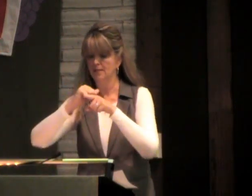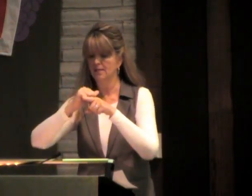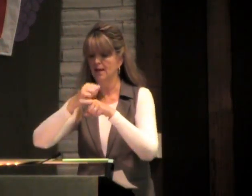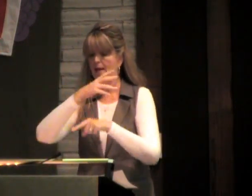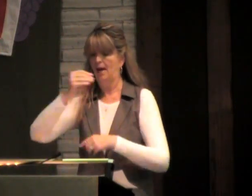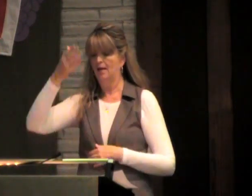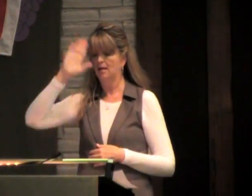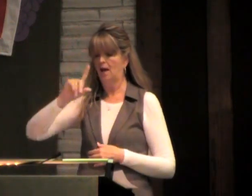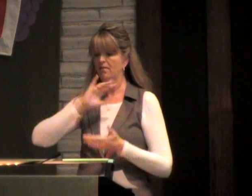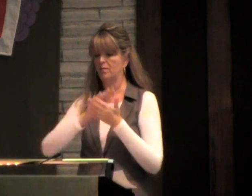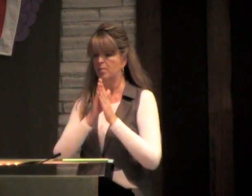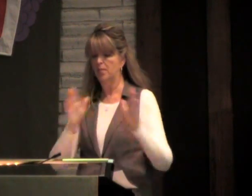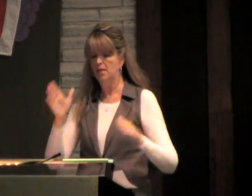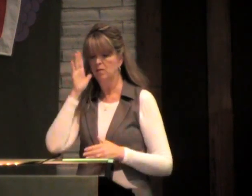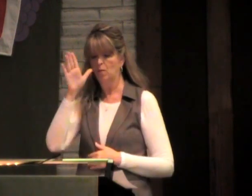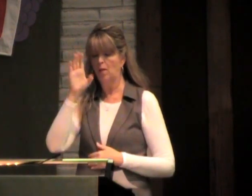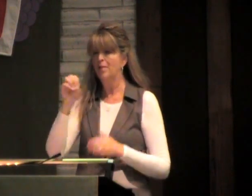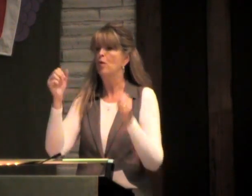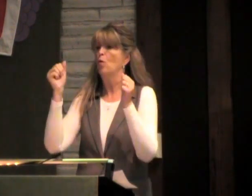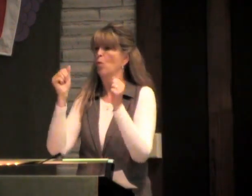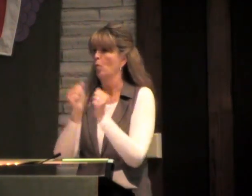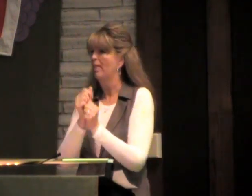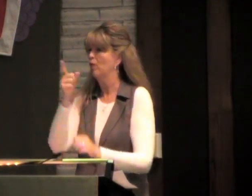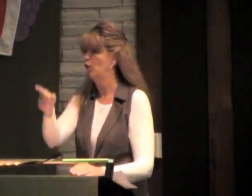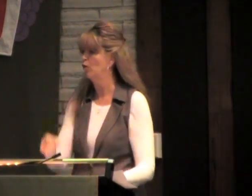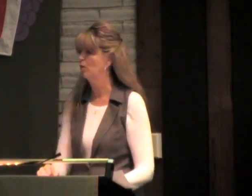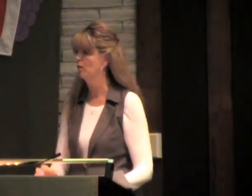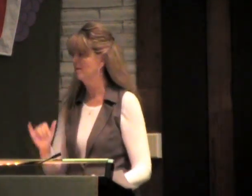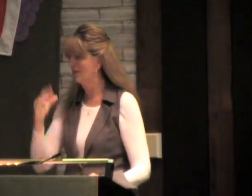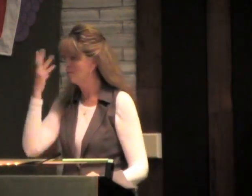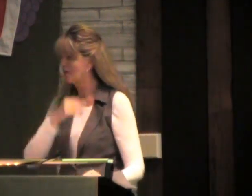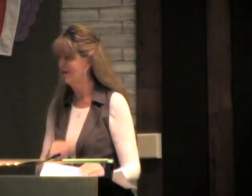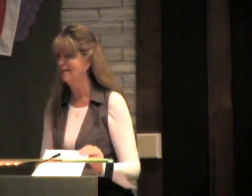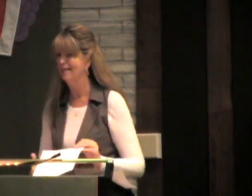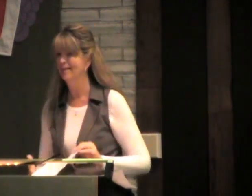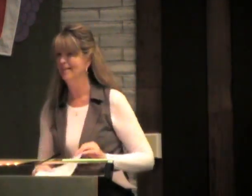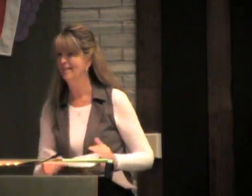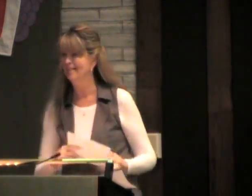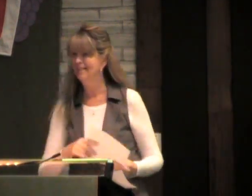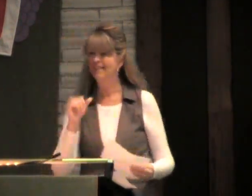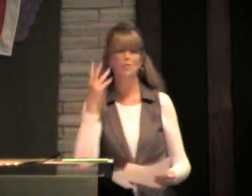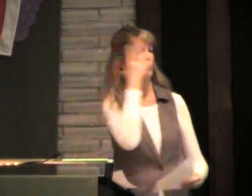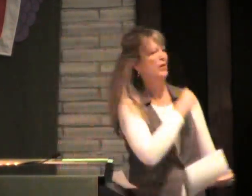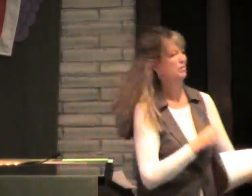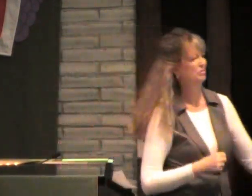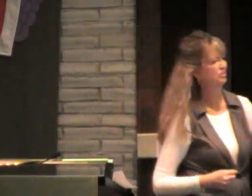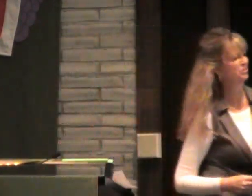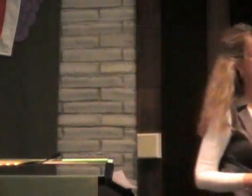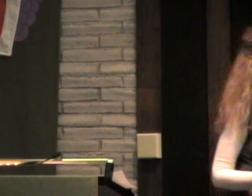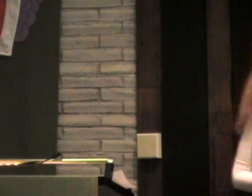into practice, and the God of peace will be with you. Isn't that beautiful?